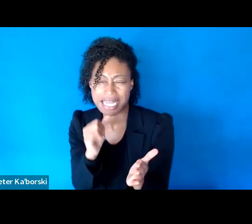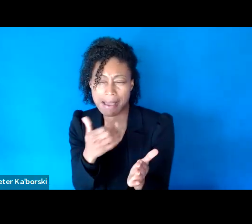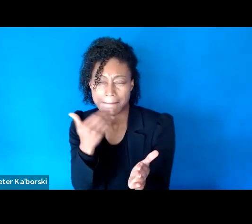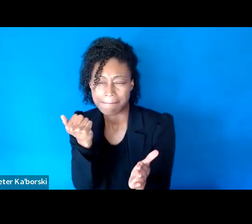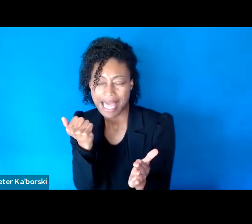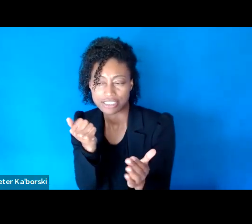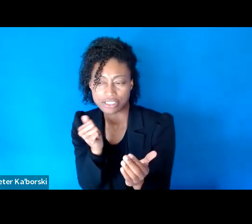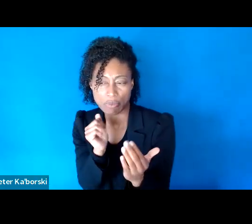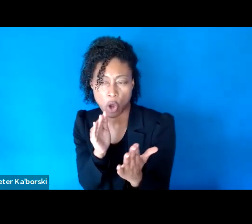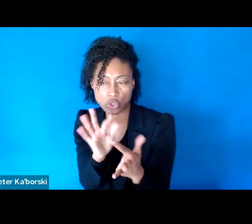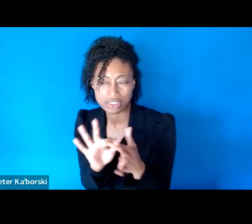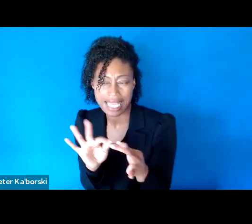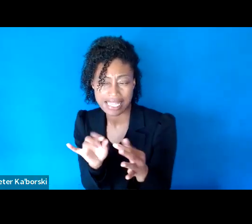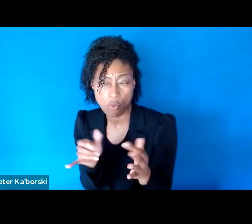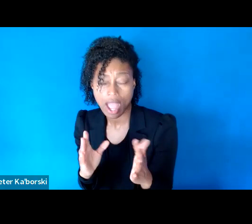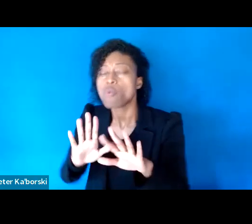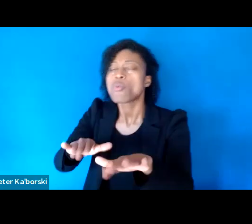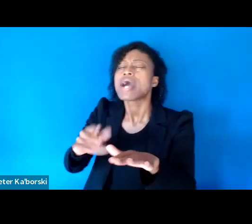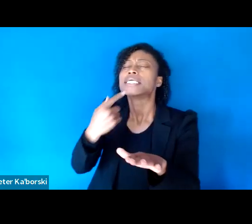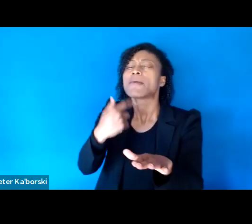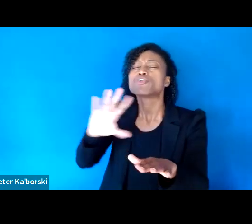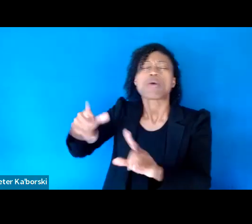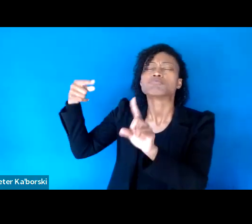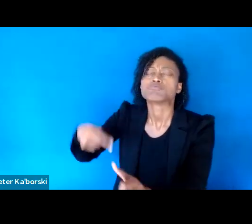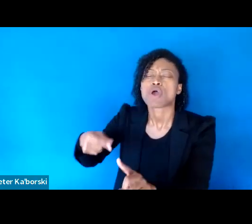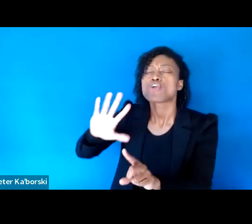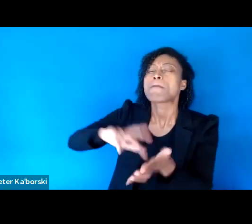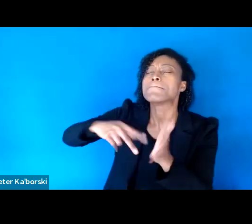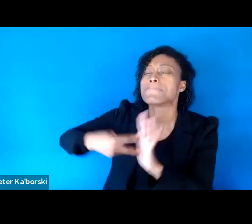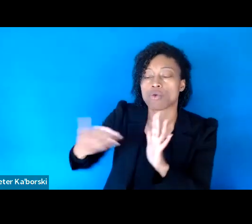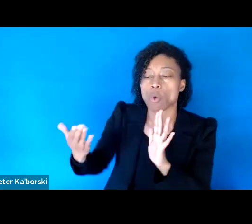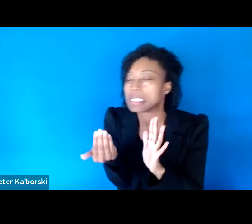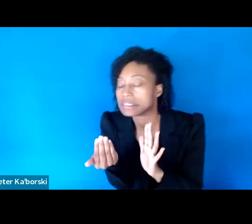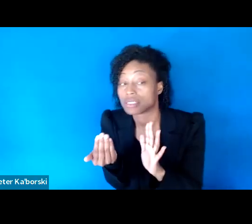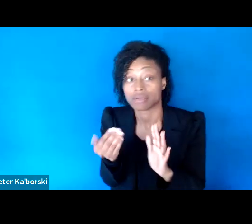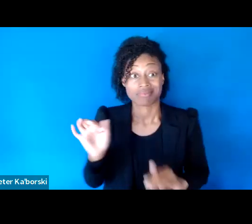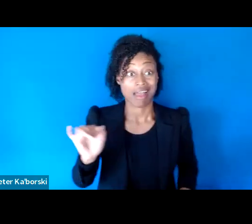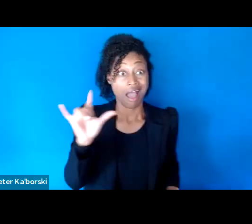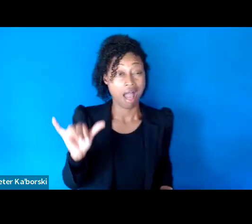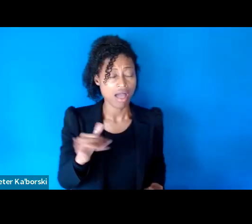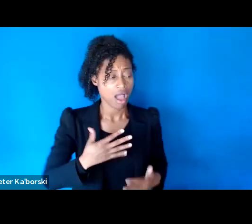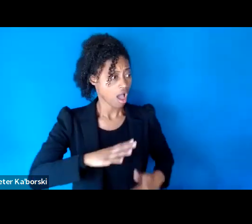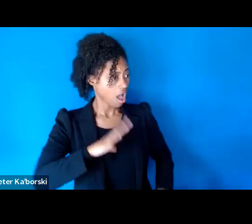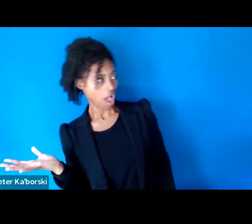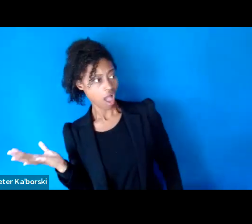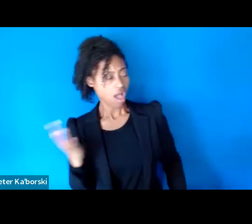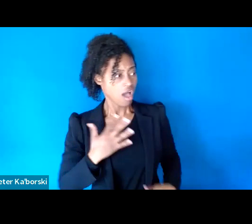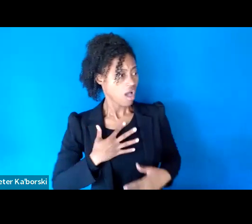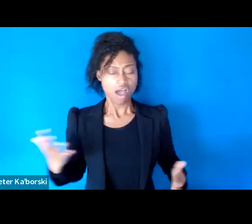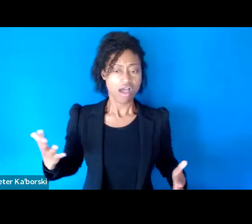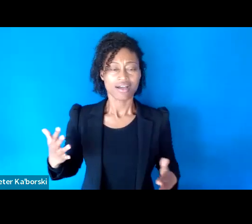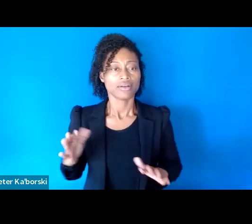say? And then as the ally, instead of just getting frustrated and heated, we can both just try to